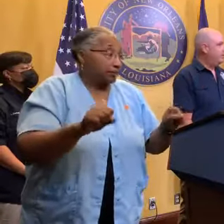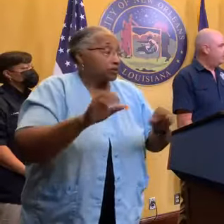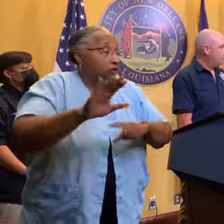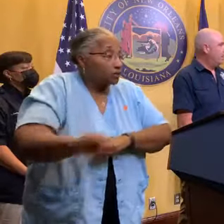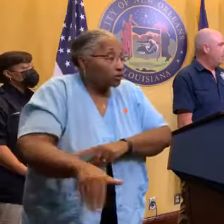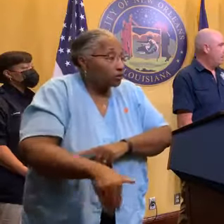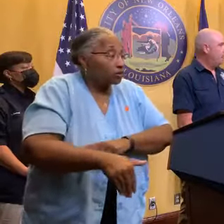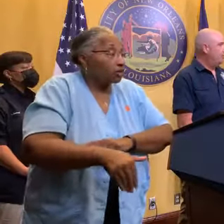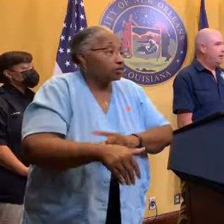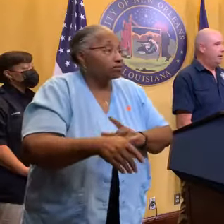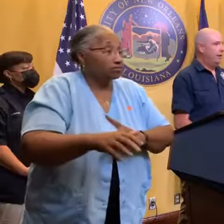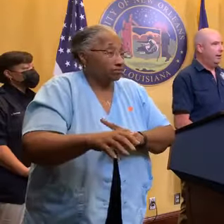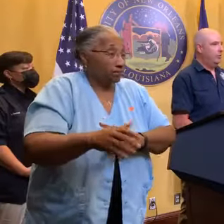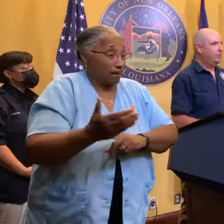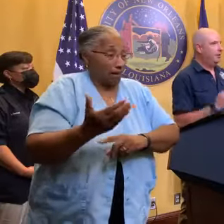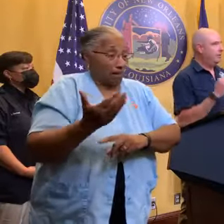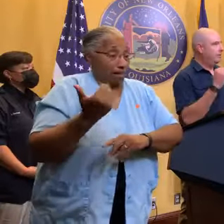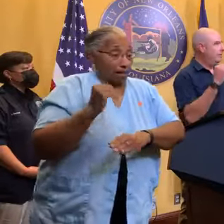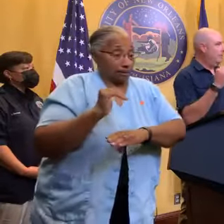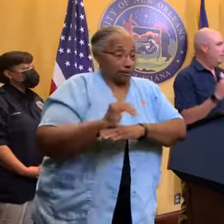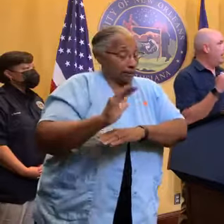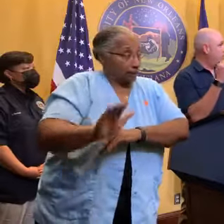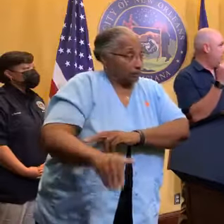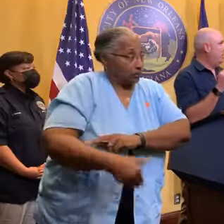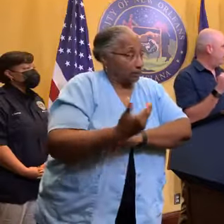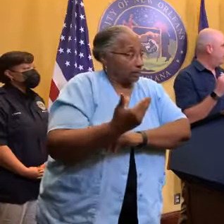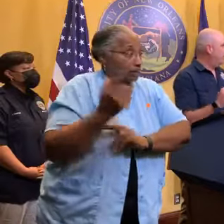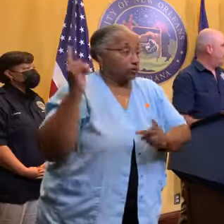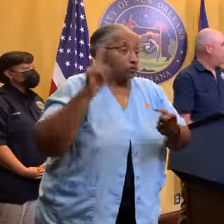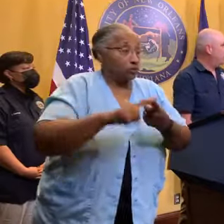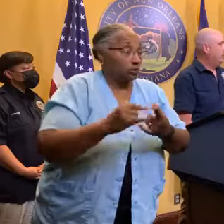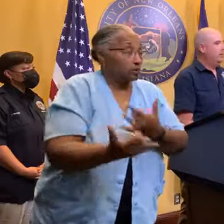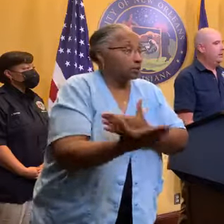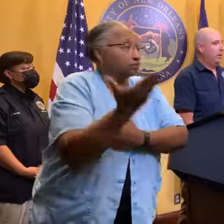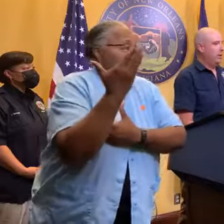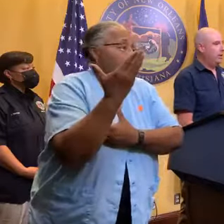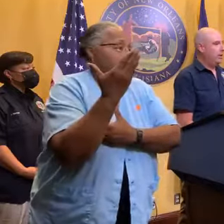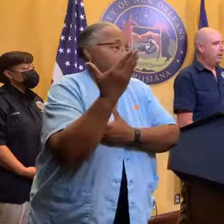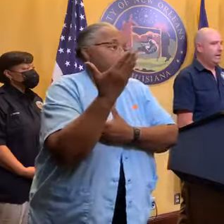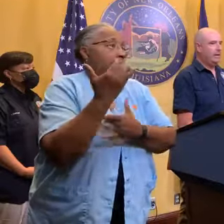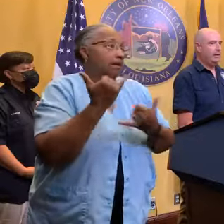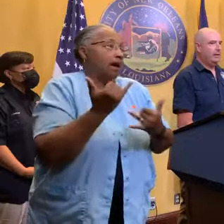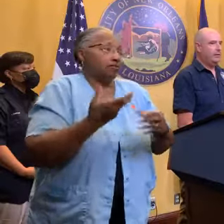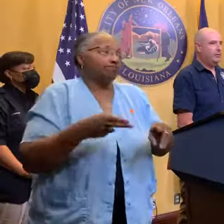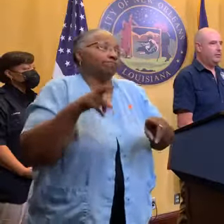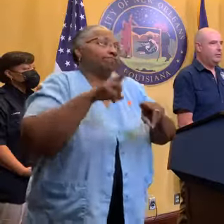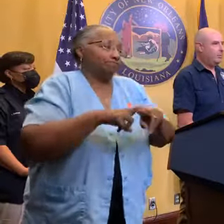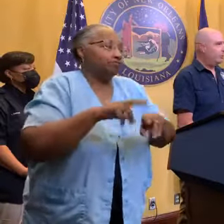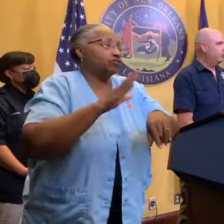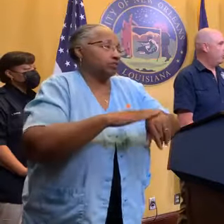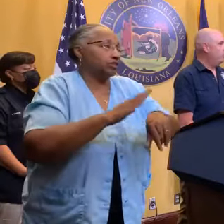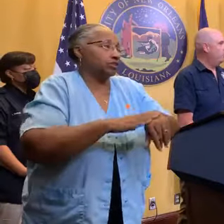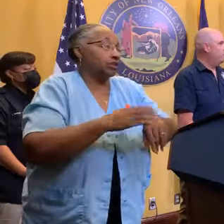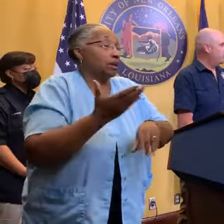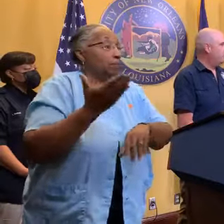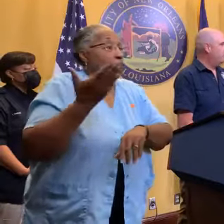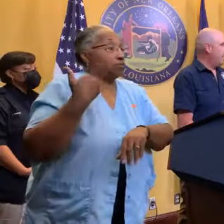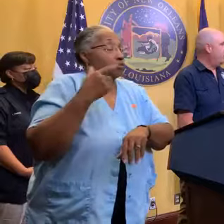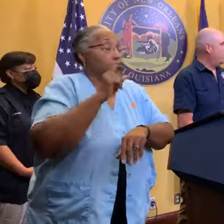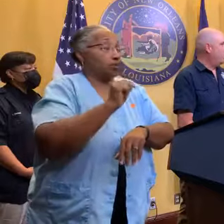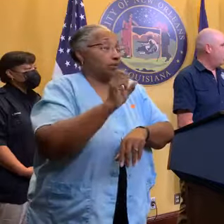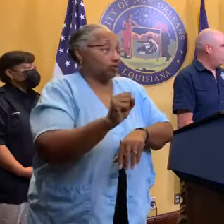into this morning has, I would say, ratcheted up a notch, where we were looking at a tropical storm to